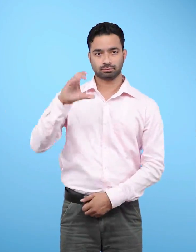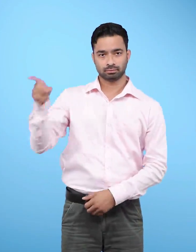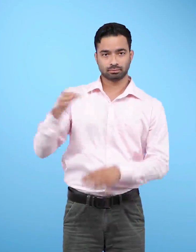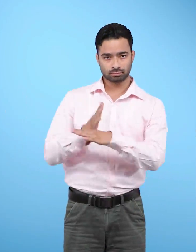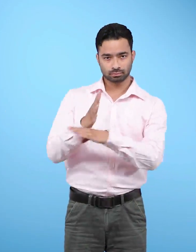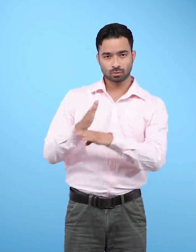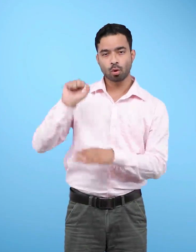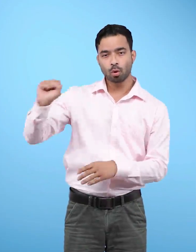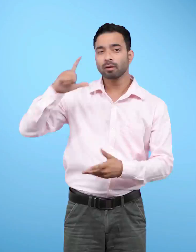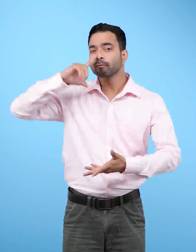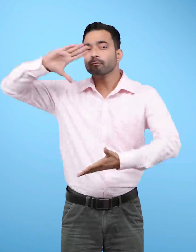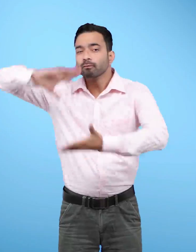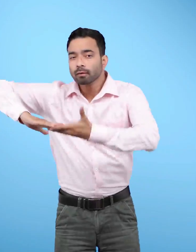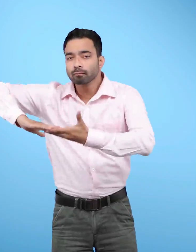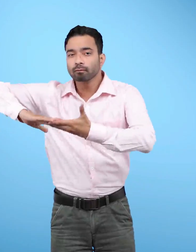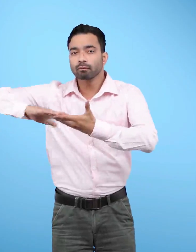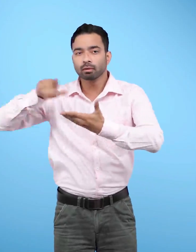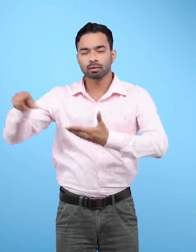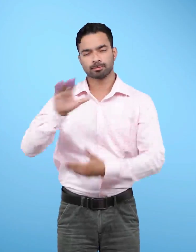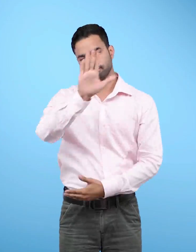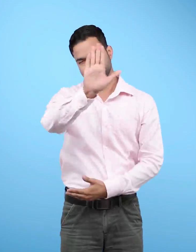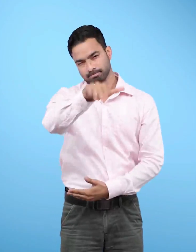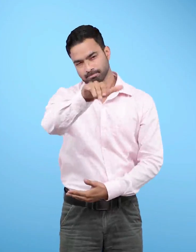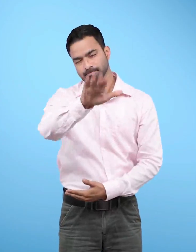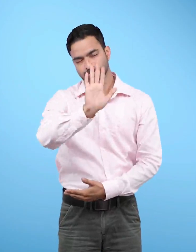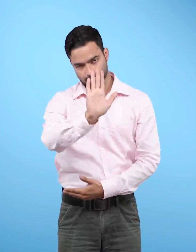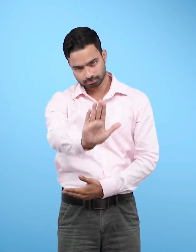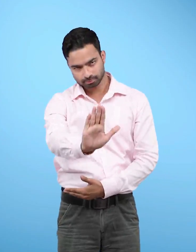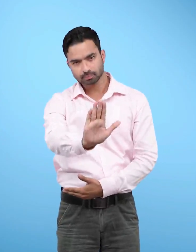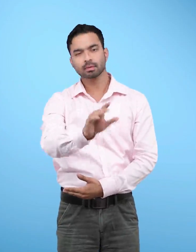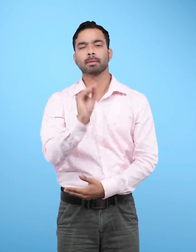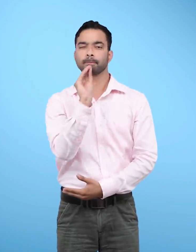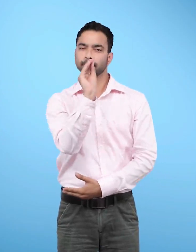Chegu's wife asked him to make a circle with the wire.